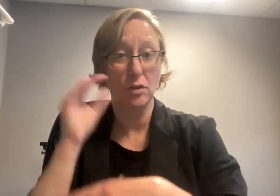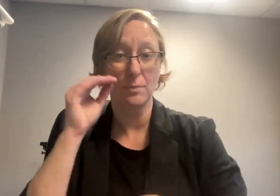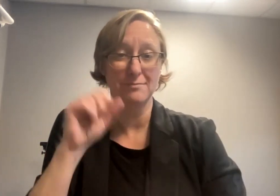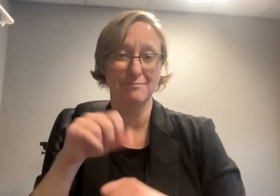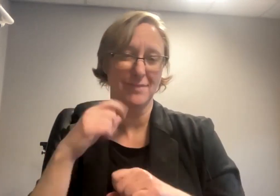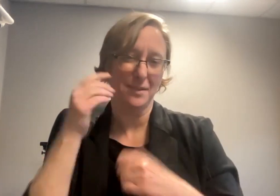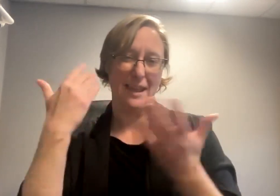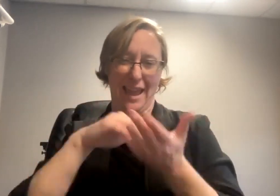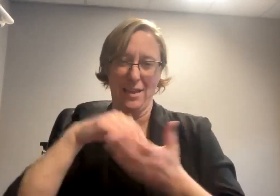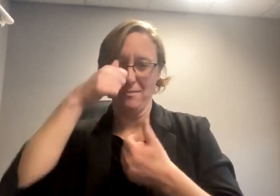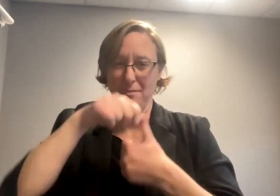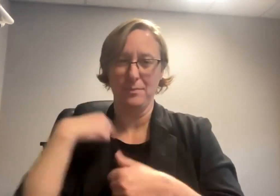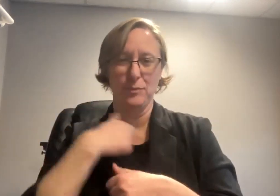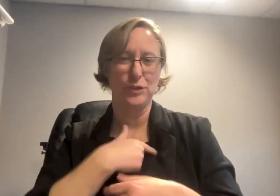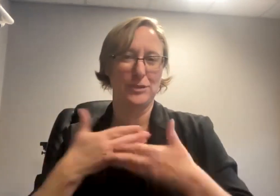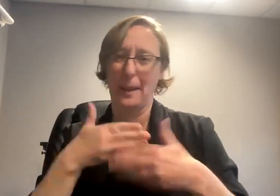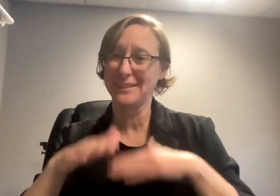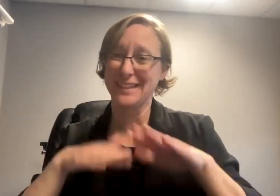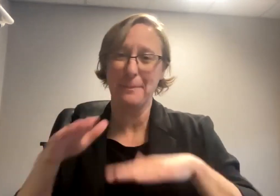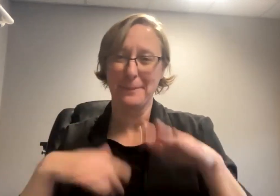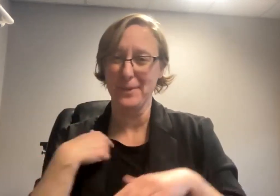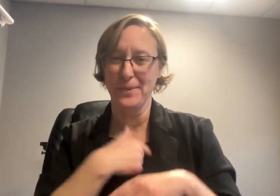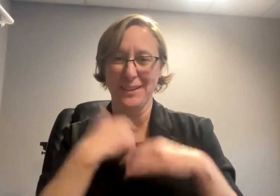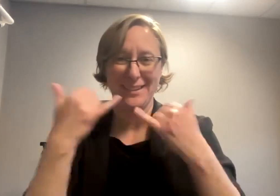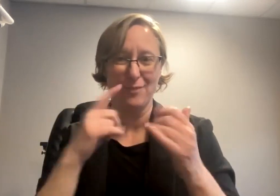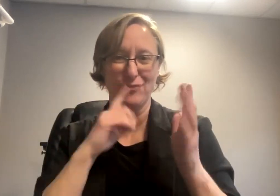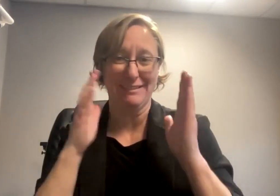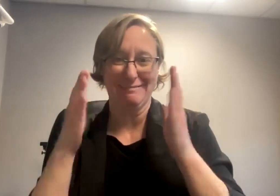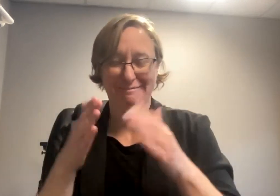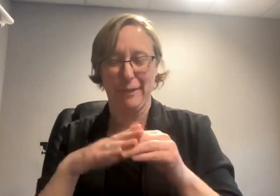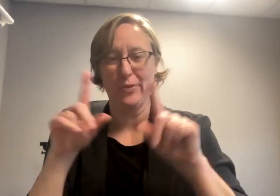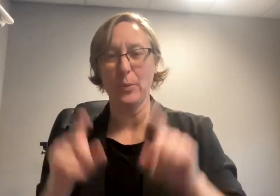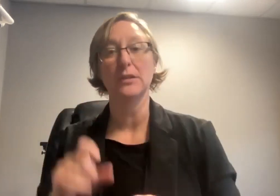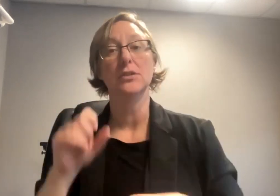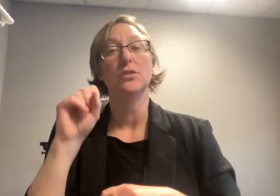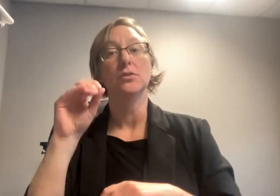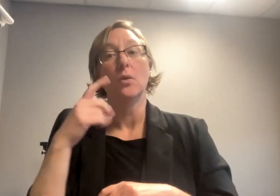opinion. Christy says, yes, thank you for sharing that opinion. I remember,